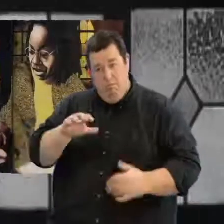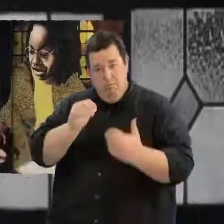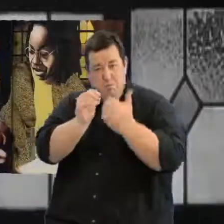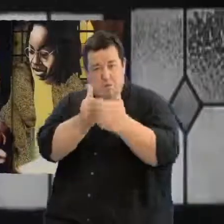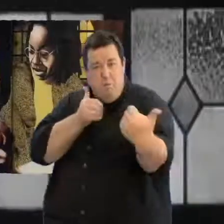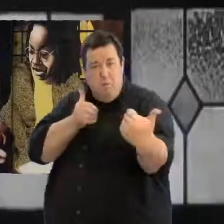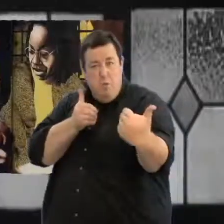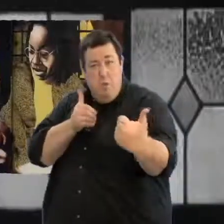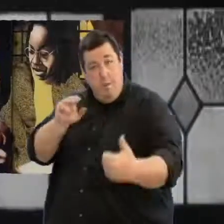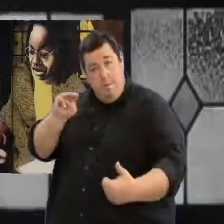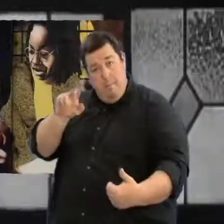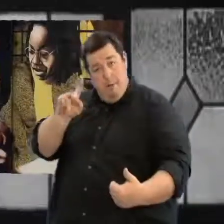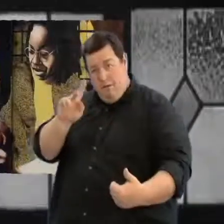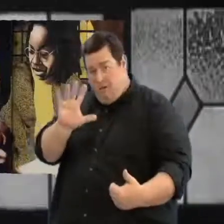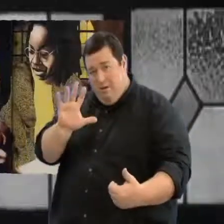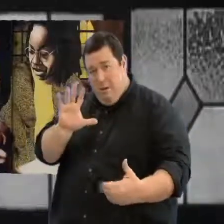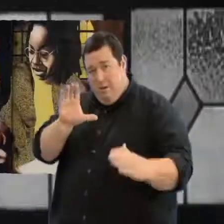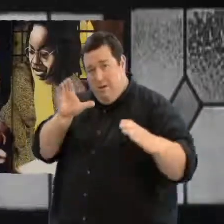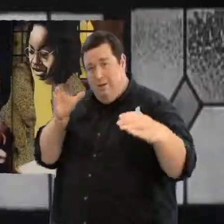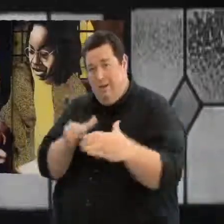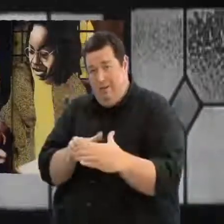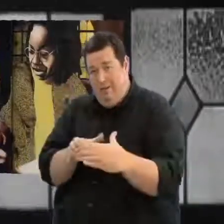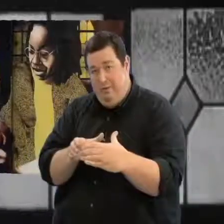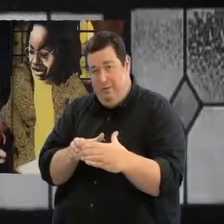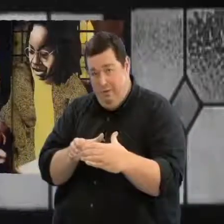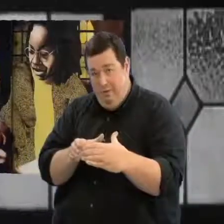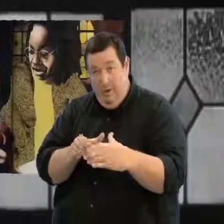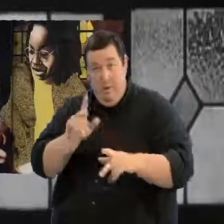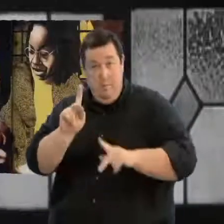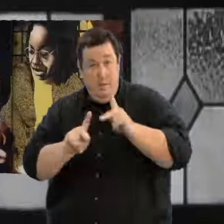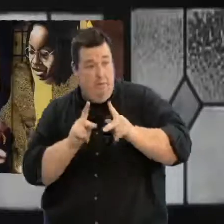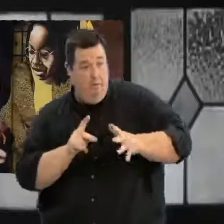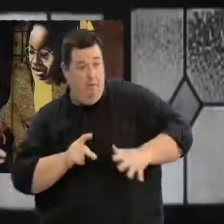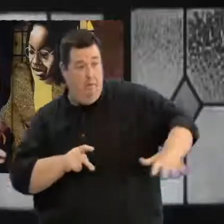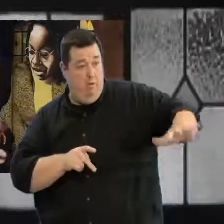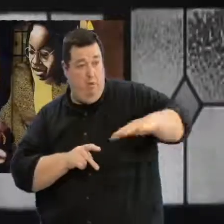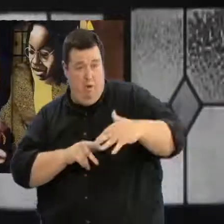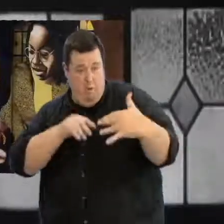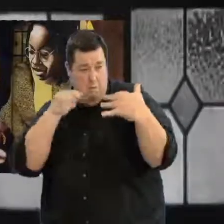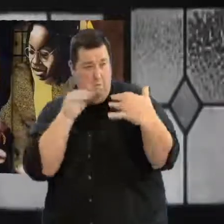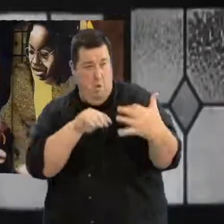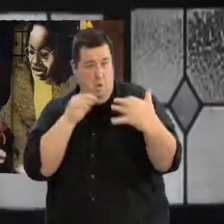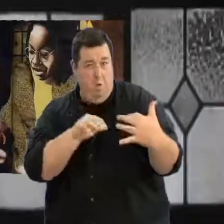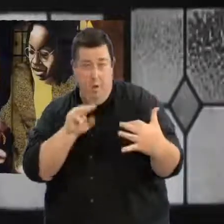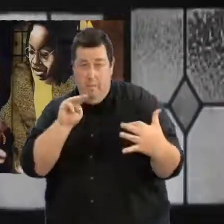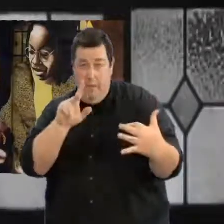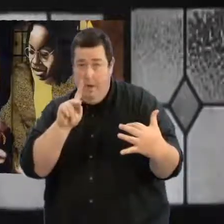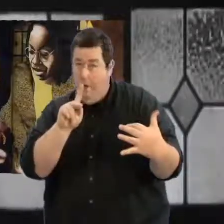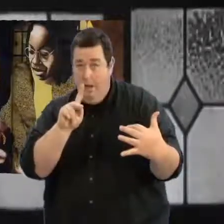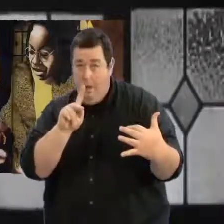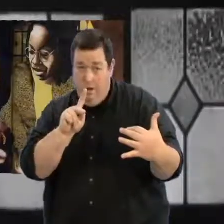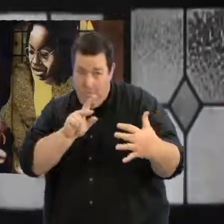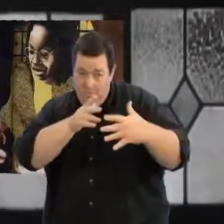He said together when others said separate. He said peace when others said war.